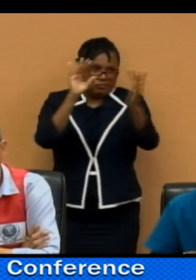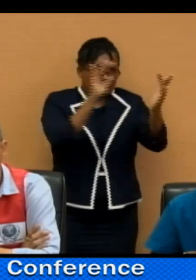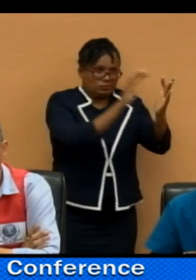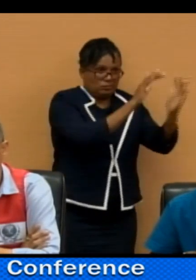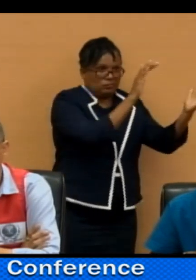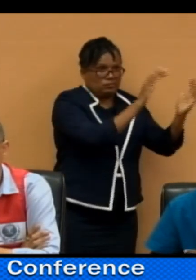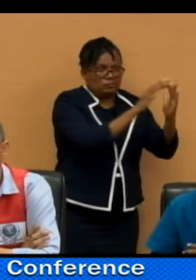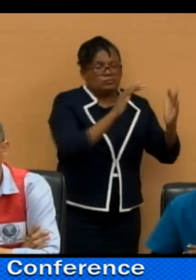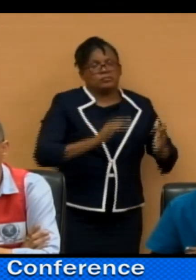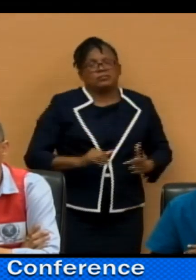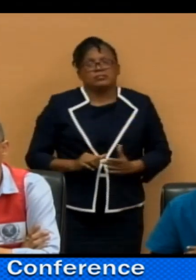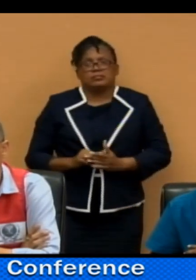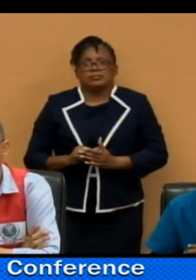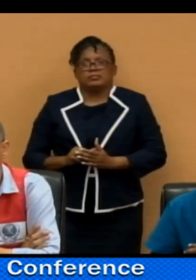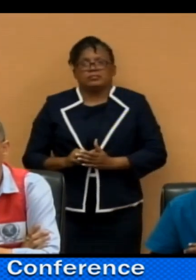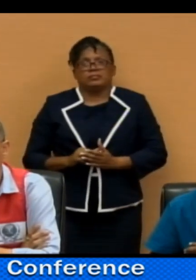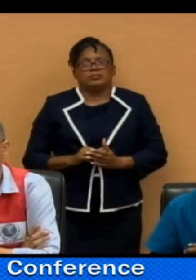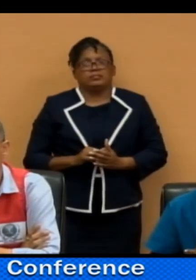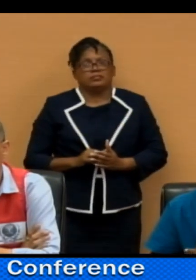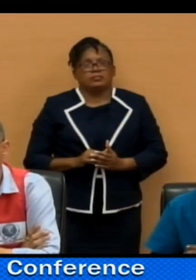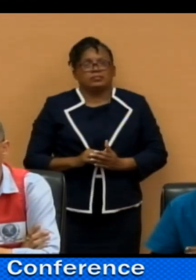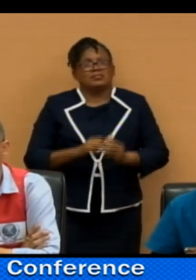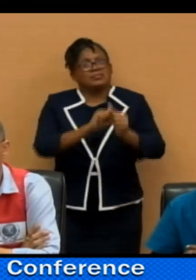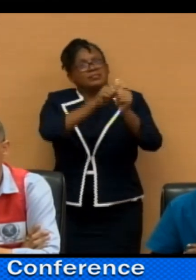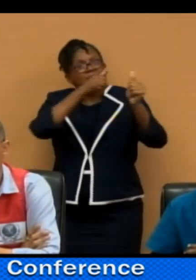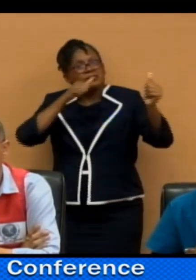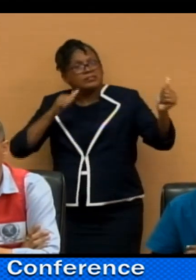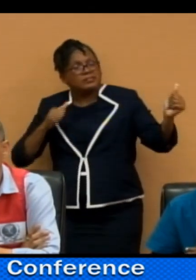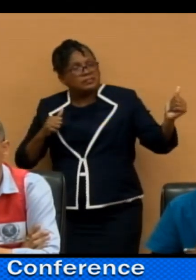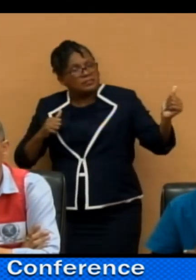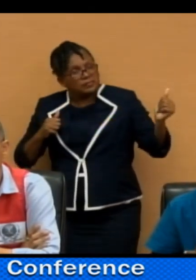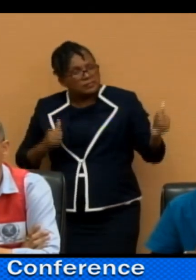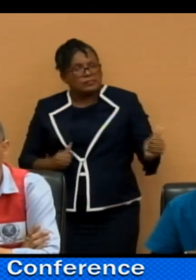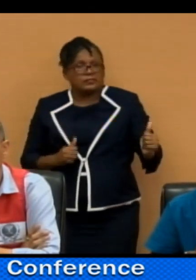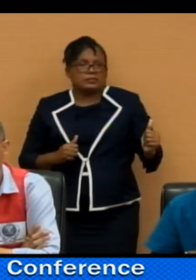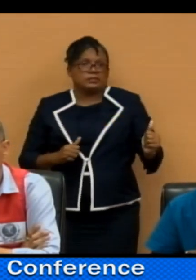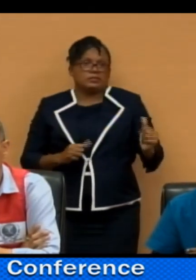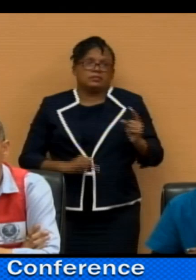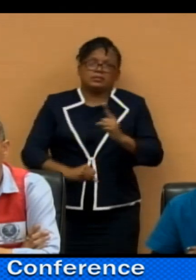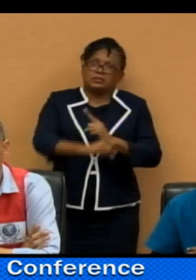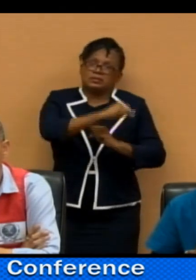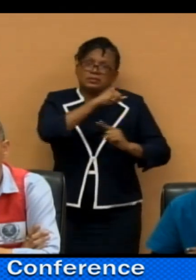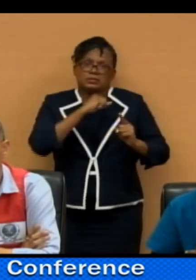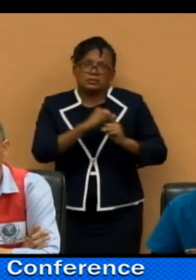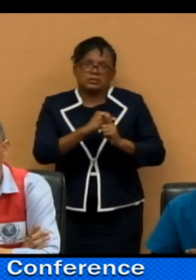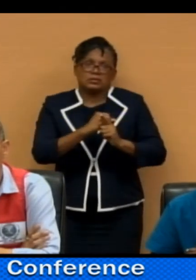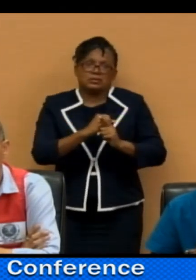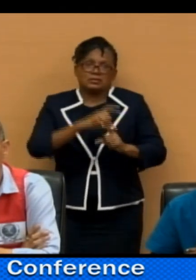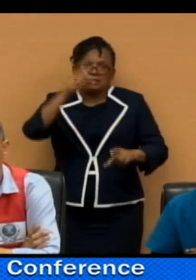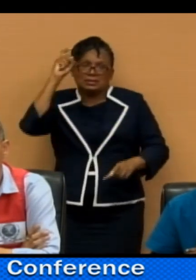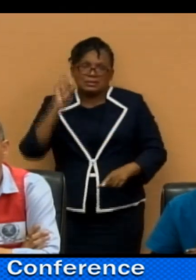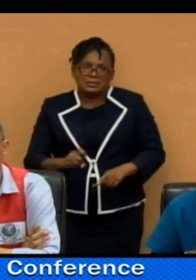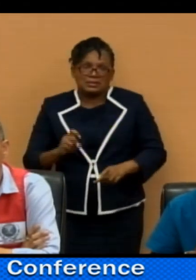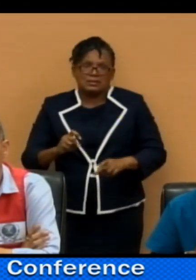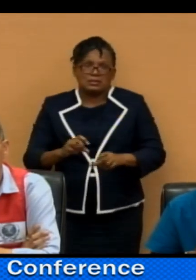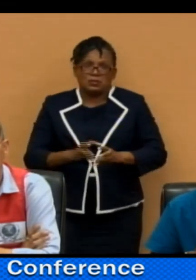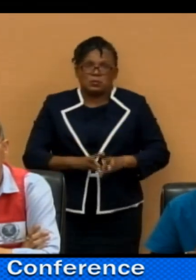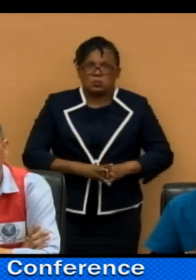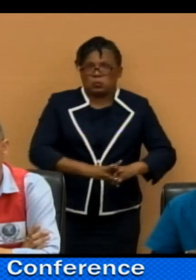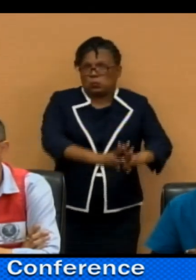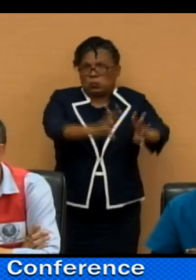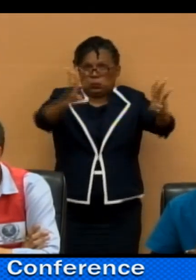as a people. Let us avoid having to deal with a situation where we need widespread community